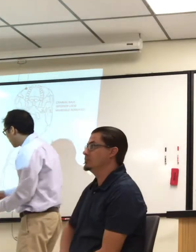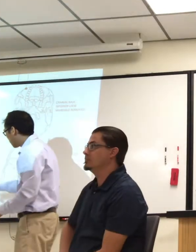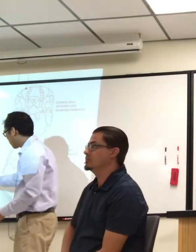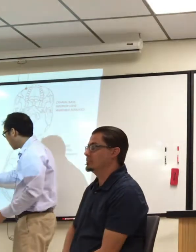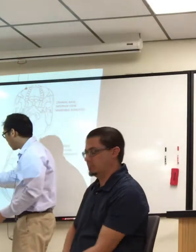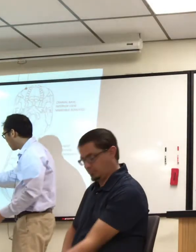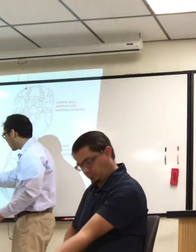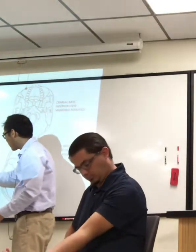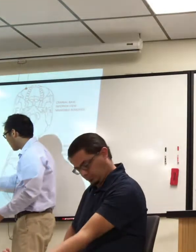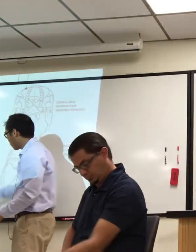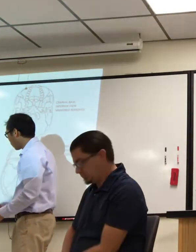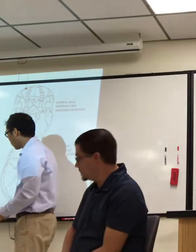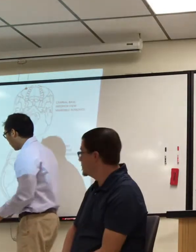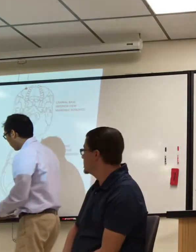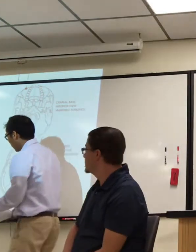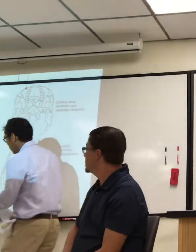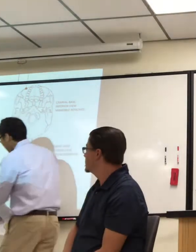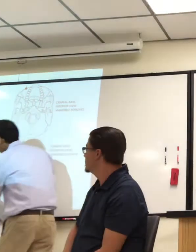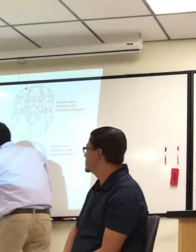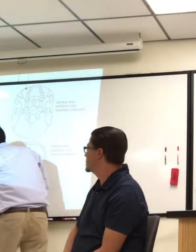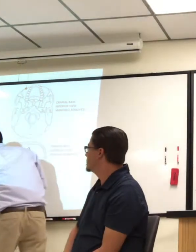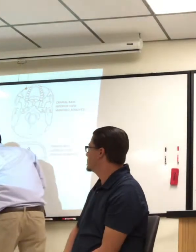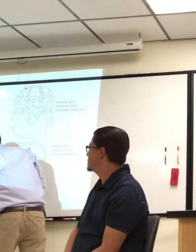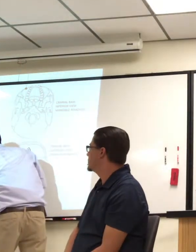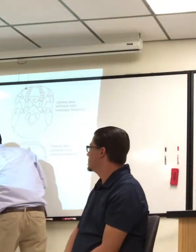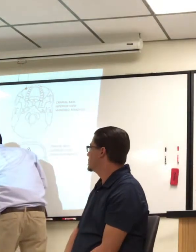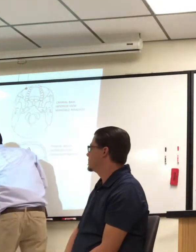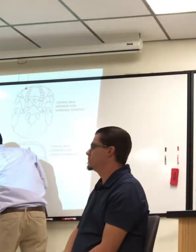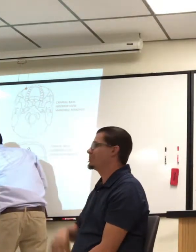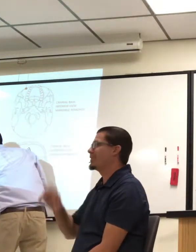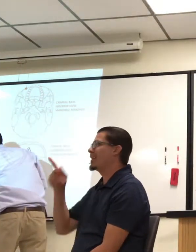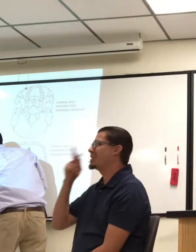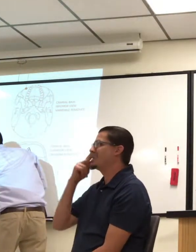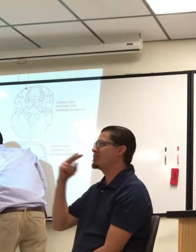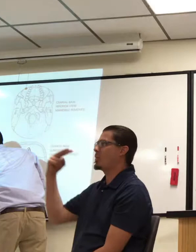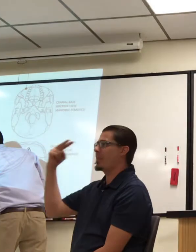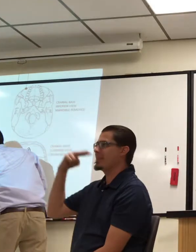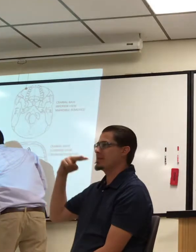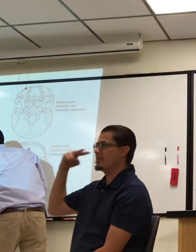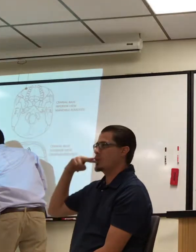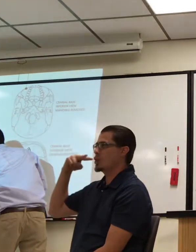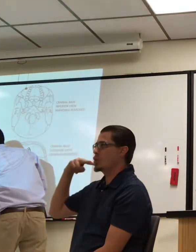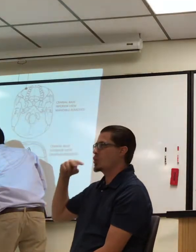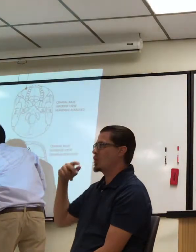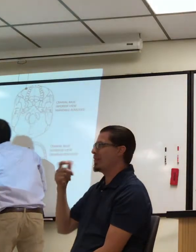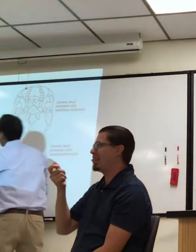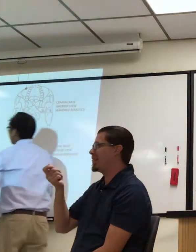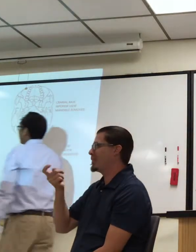You can't see it from here, but it's not even worth coloring. It's kind of like right here from the